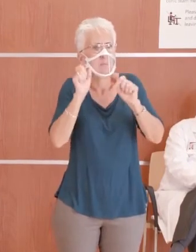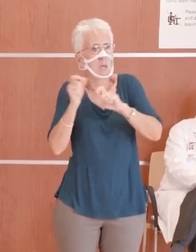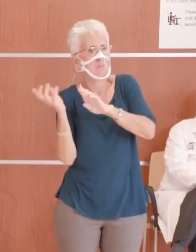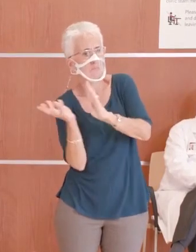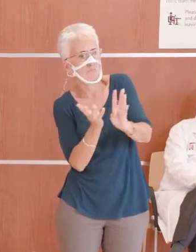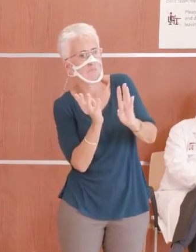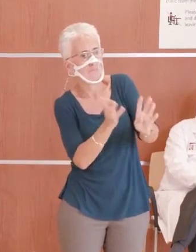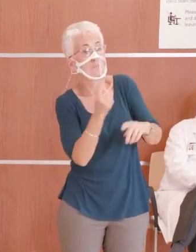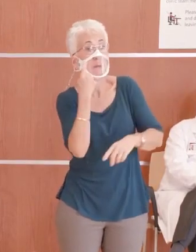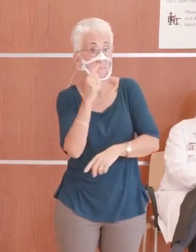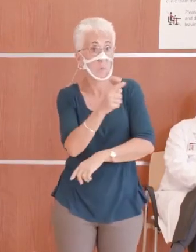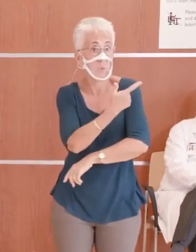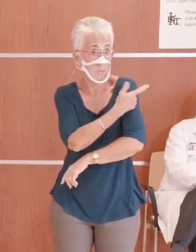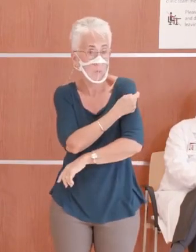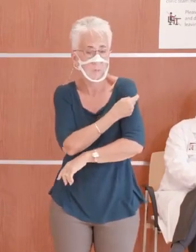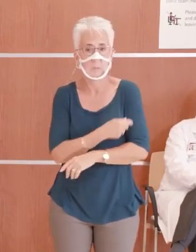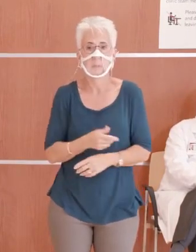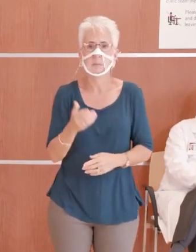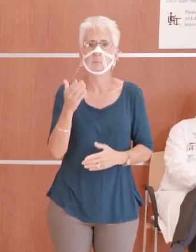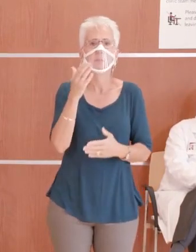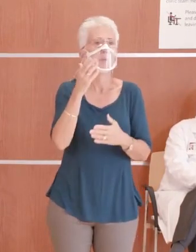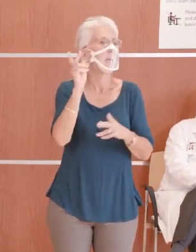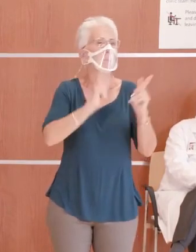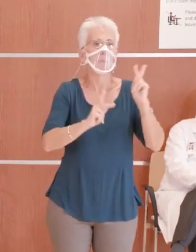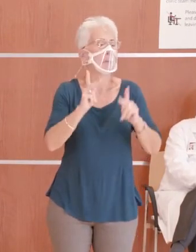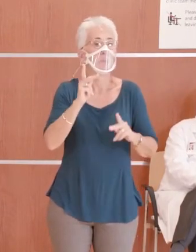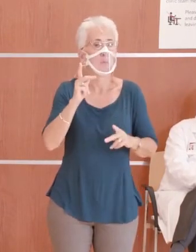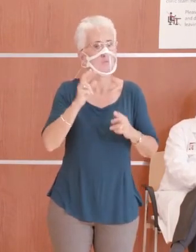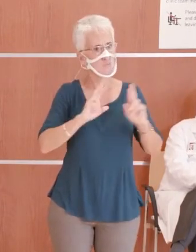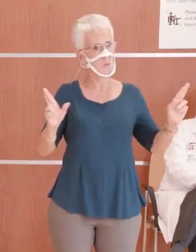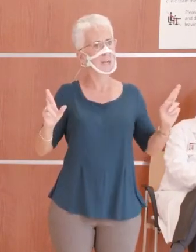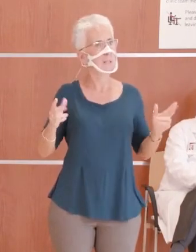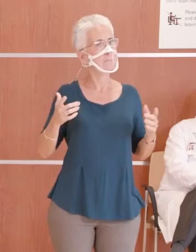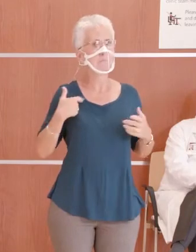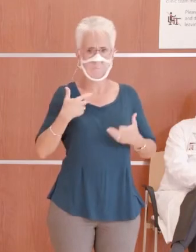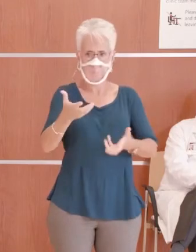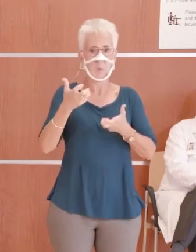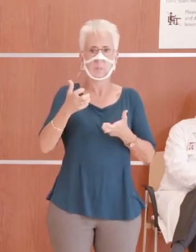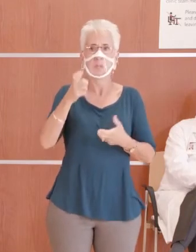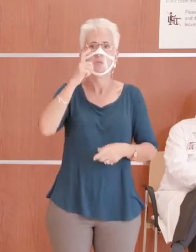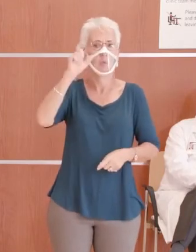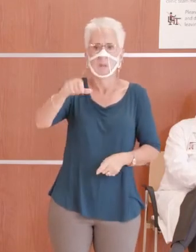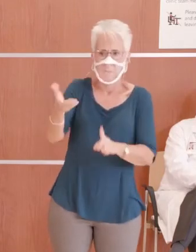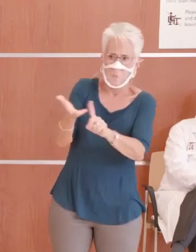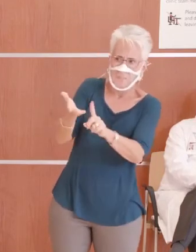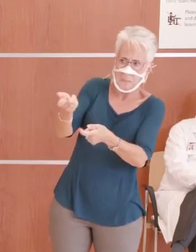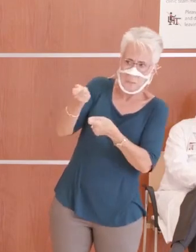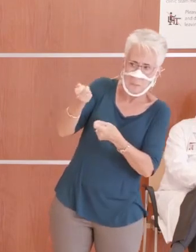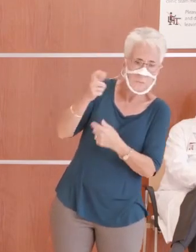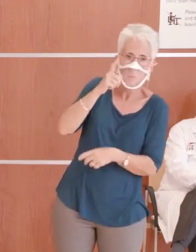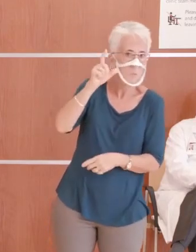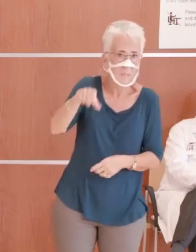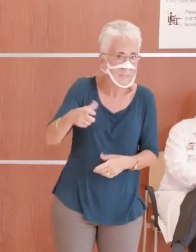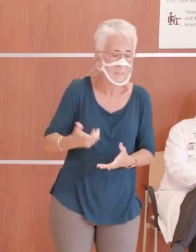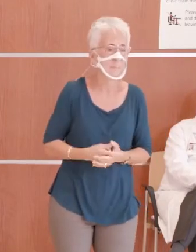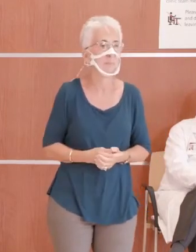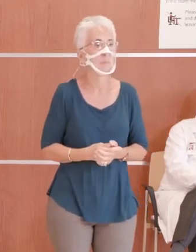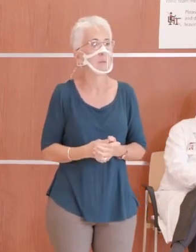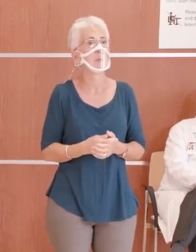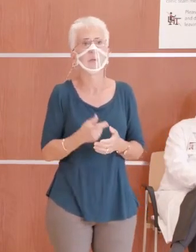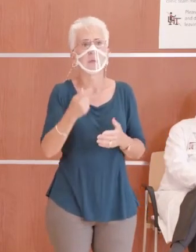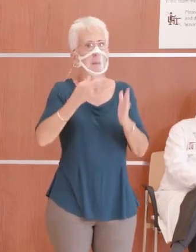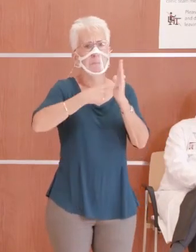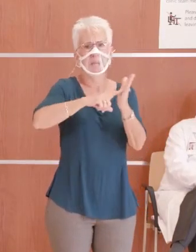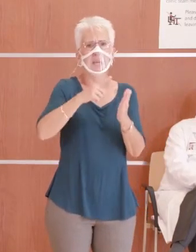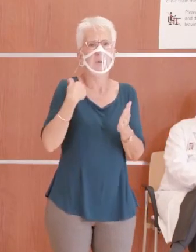to get vaccinated, people who did not need to be convinced. For many weeks, our community administered more than 10,000